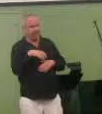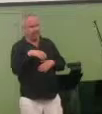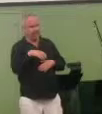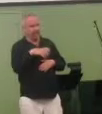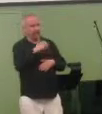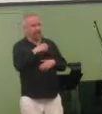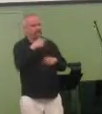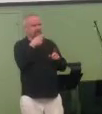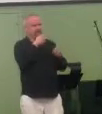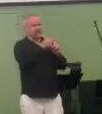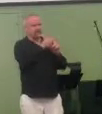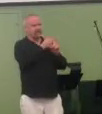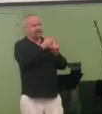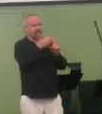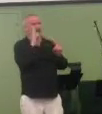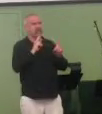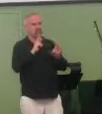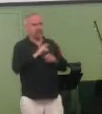book.